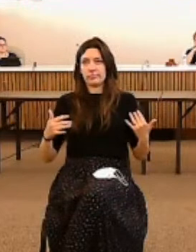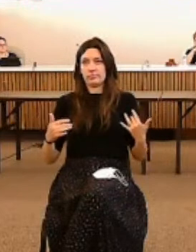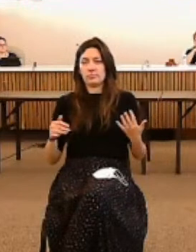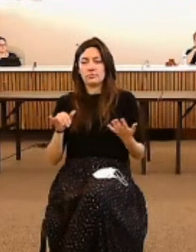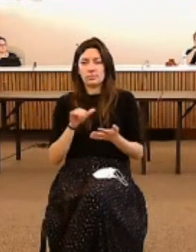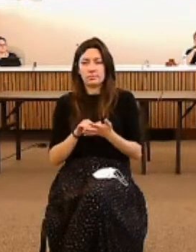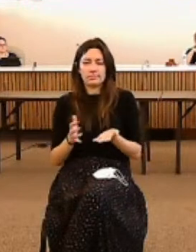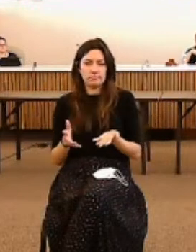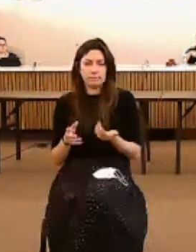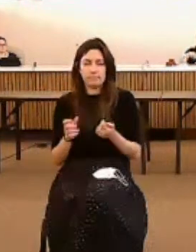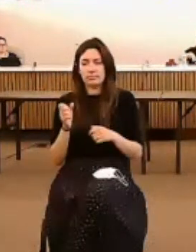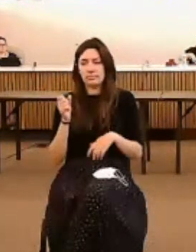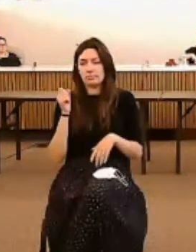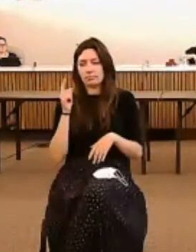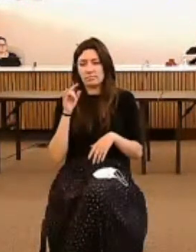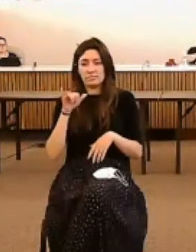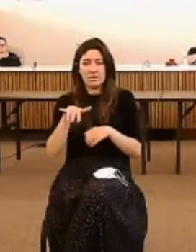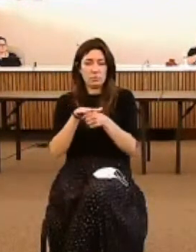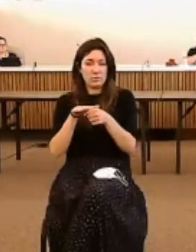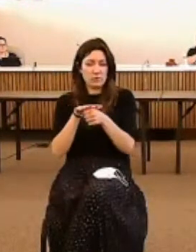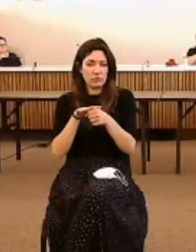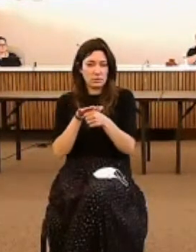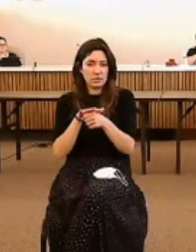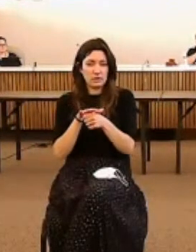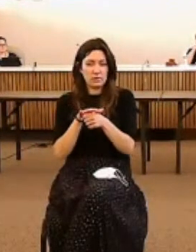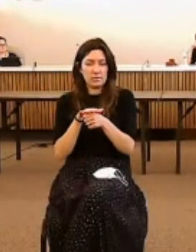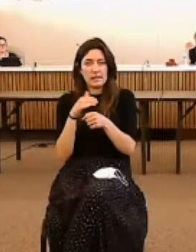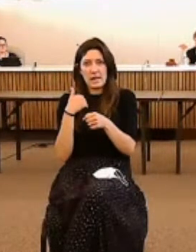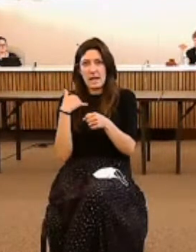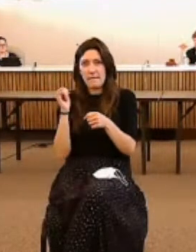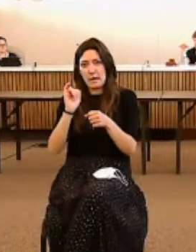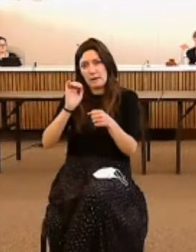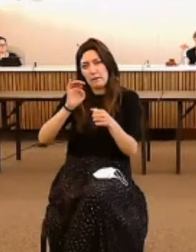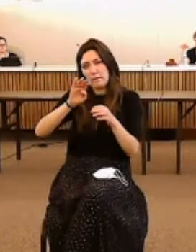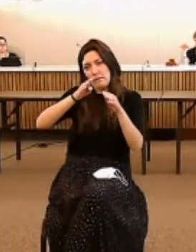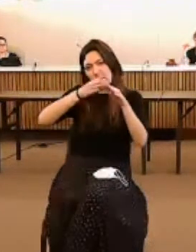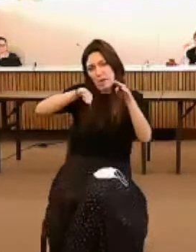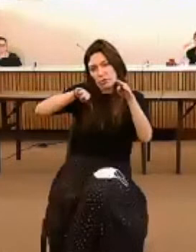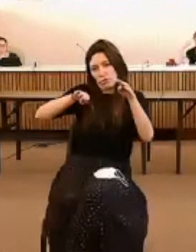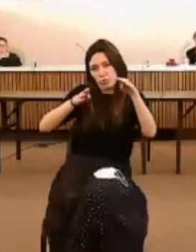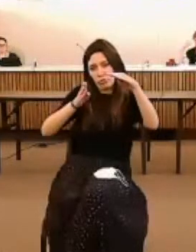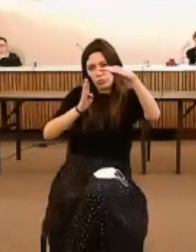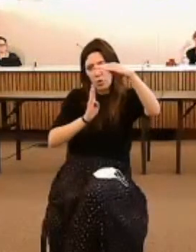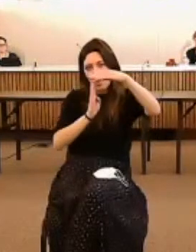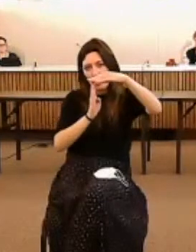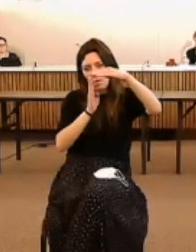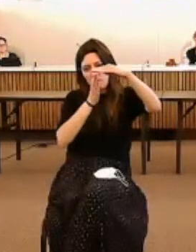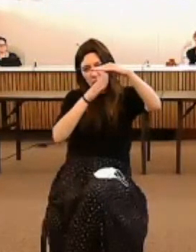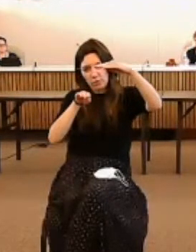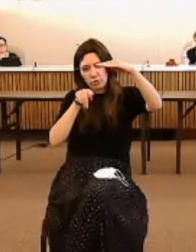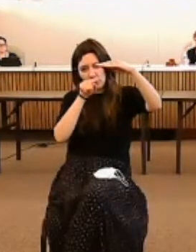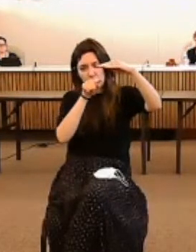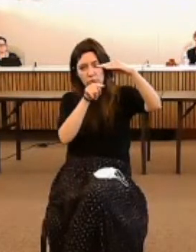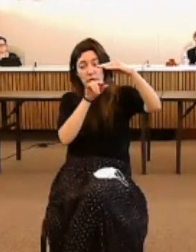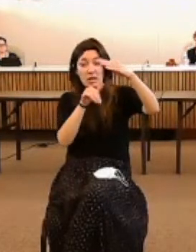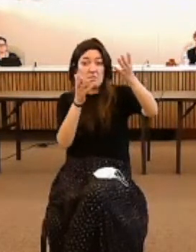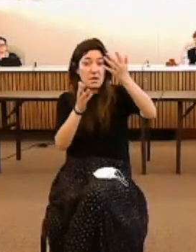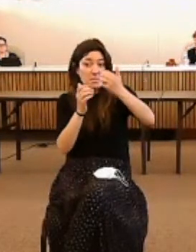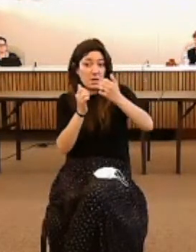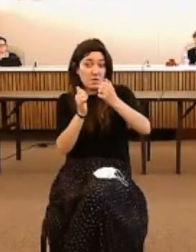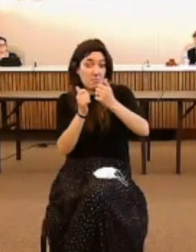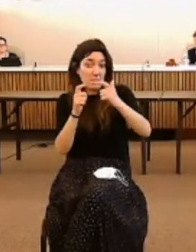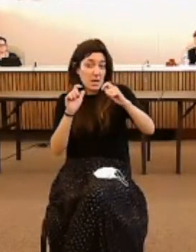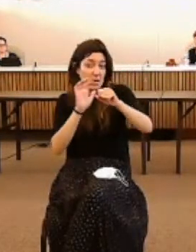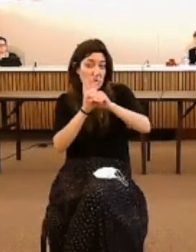that location, and there's kind of a notch out of the corner of that parcel as well as the other adjacent. There's actually potentially big enough if they wanted